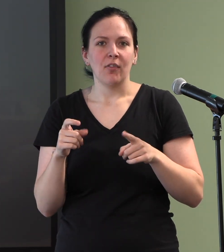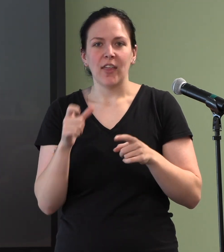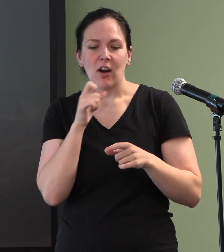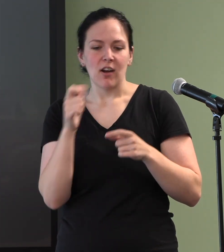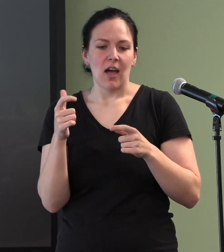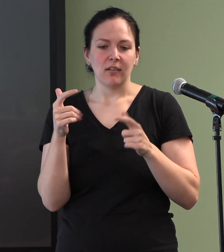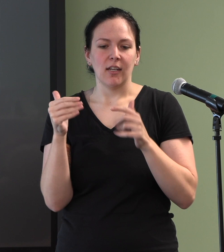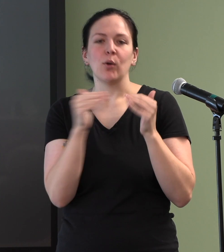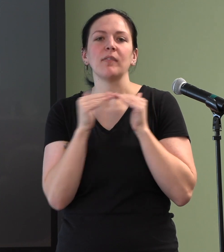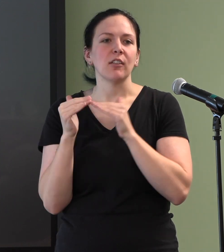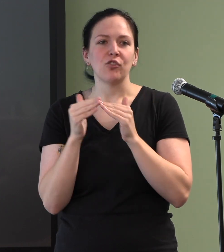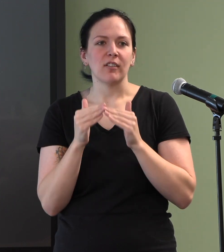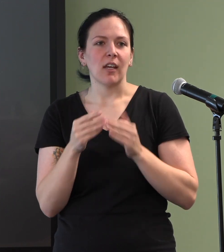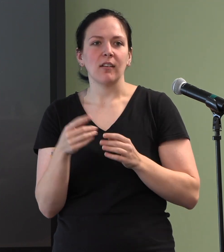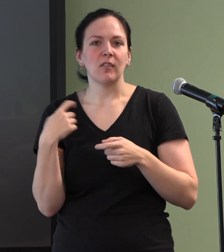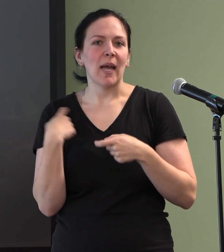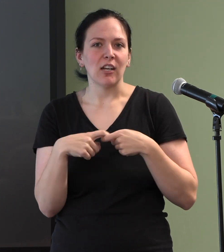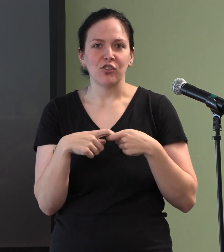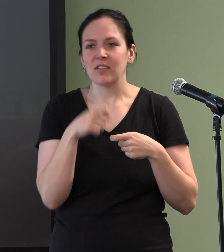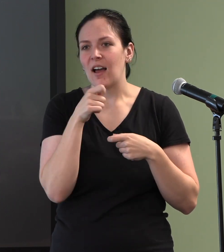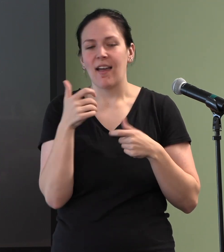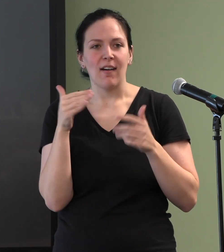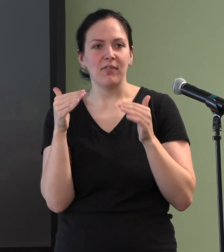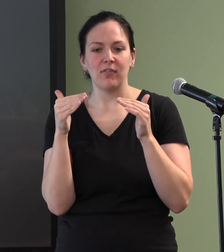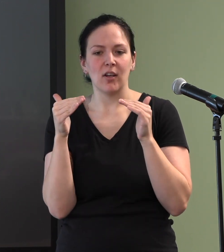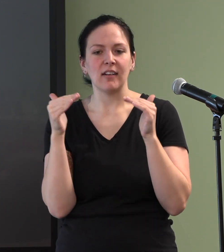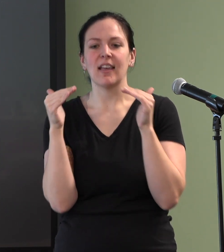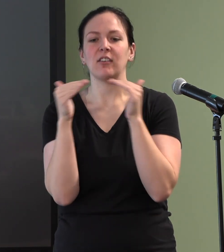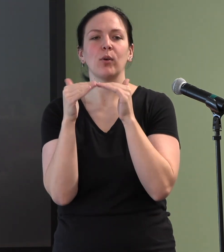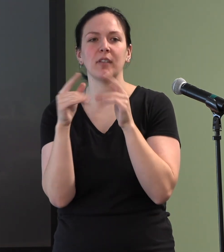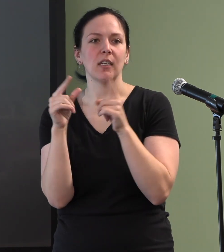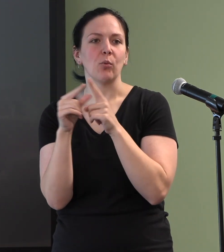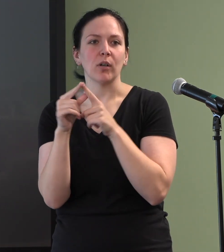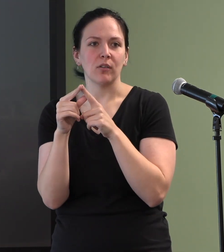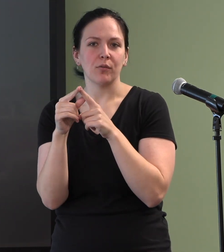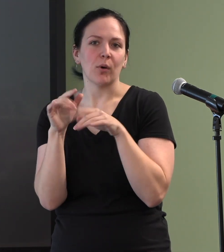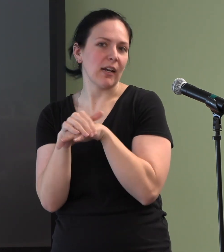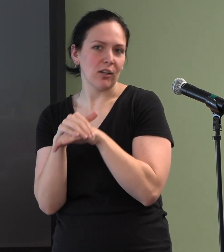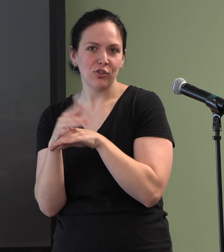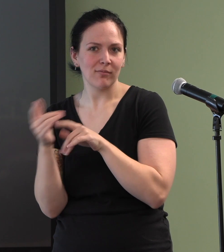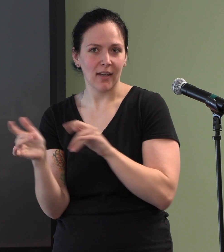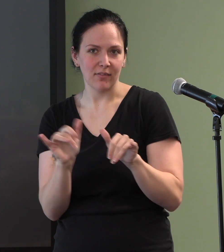they are not equivalents, just like Spanish does not have an exact equivalent in words for English, kind of like